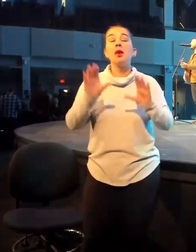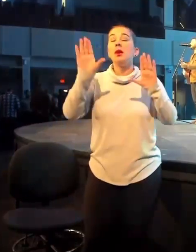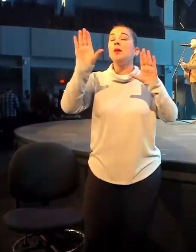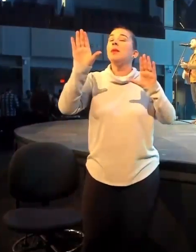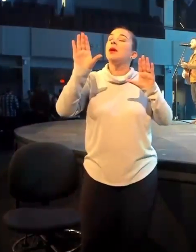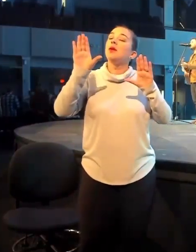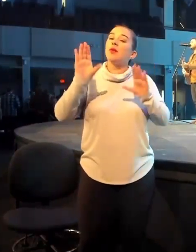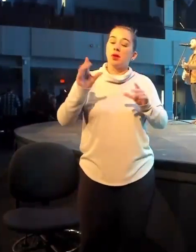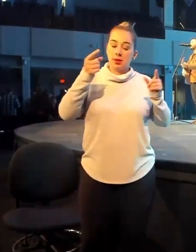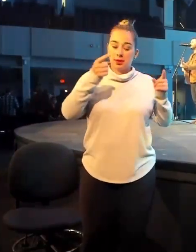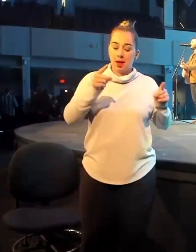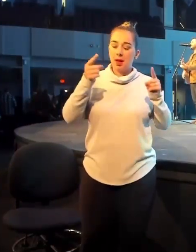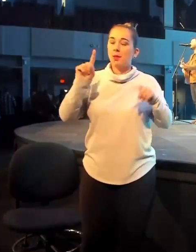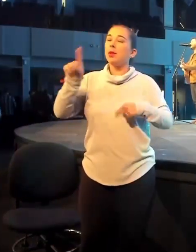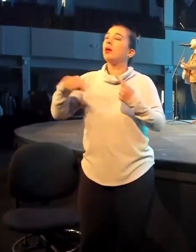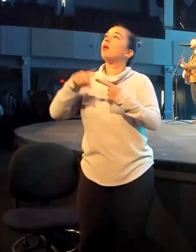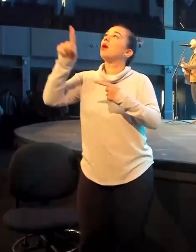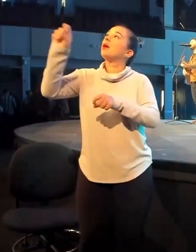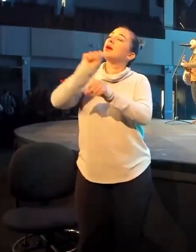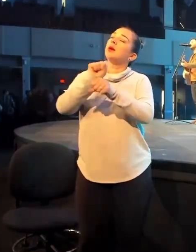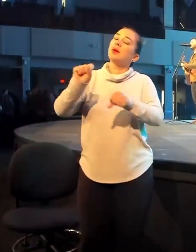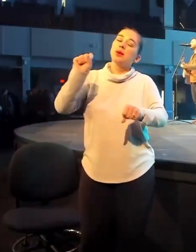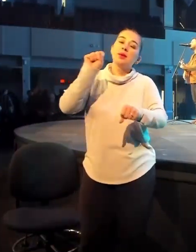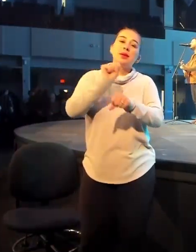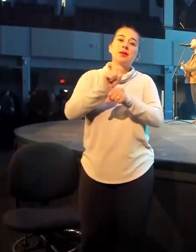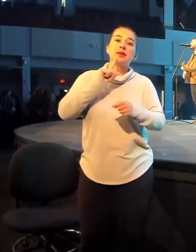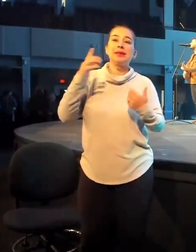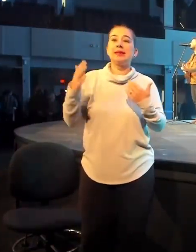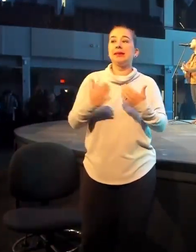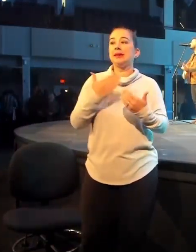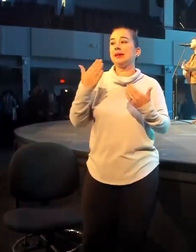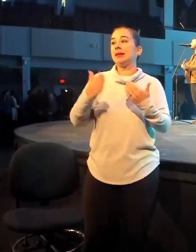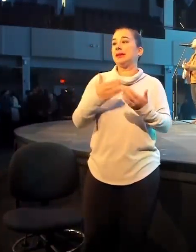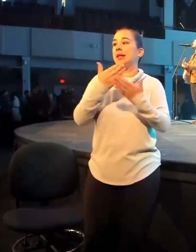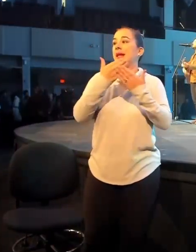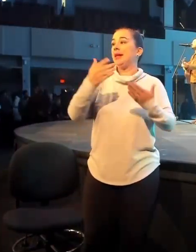Miracles when you move, such an easy thing for you to do.